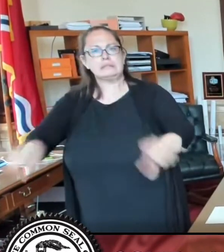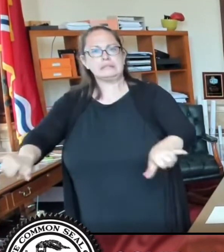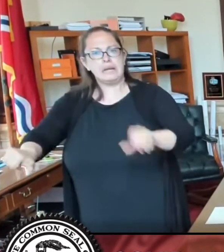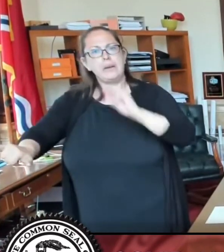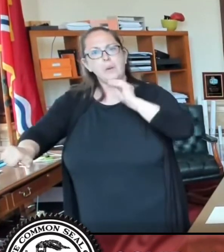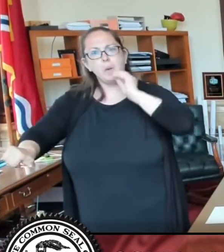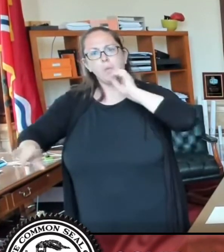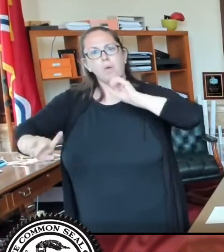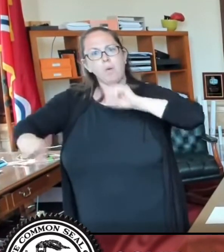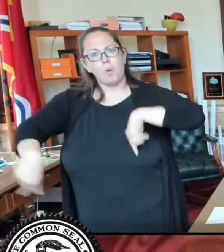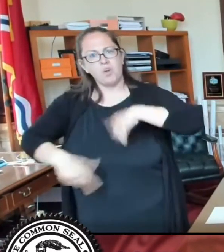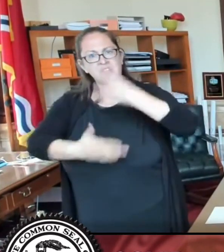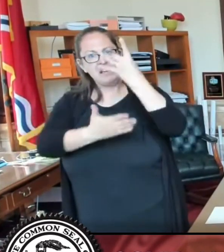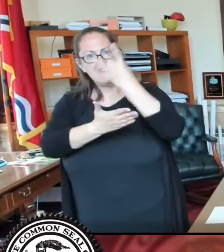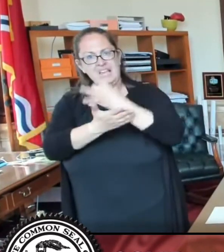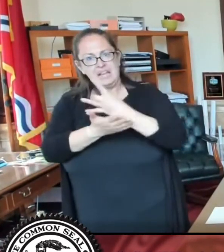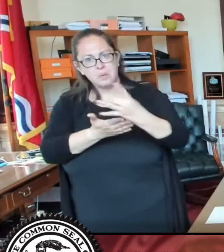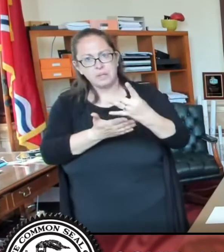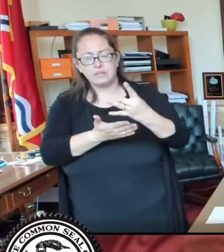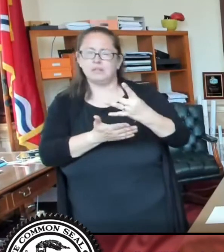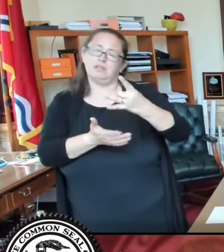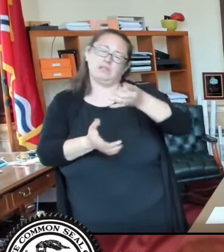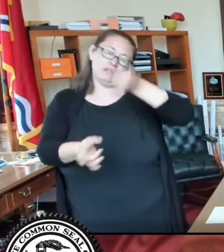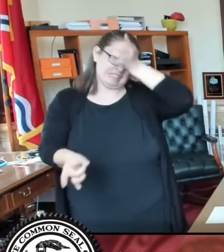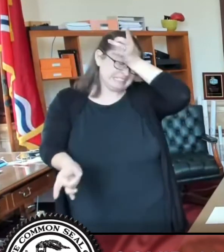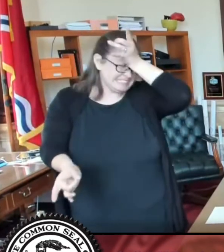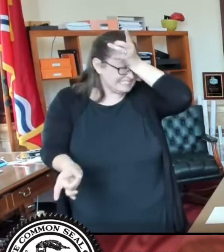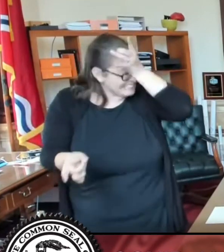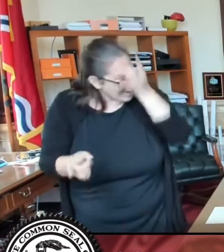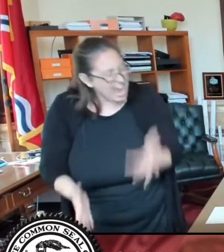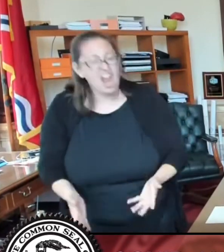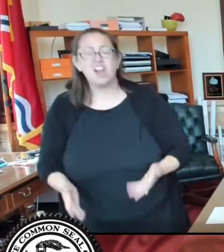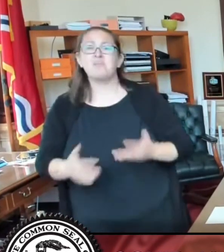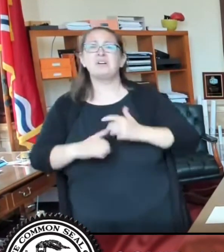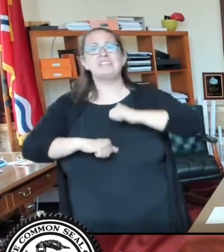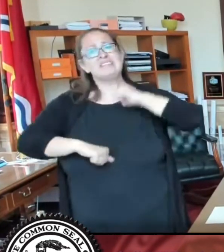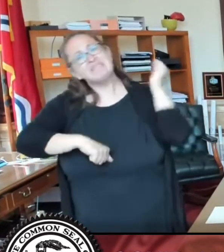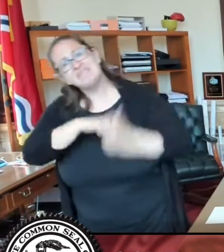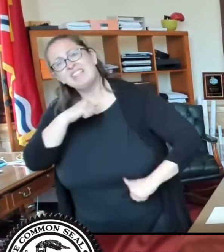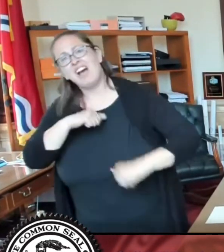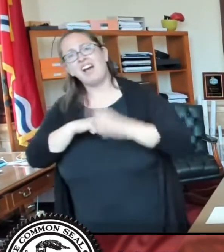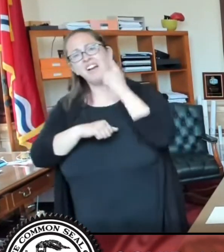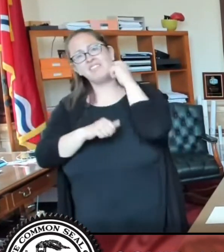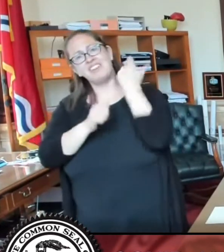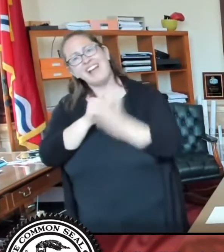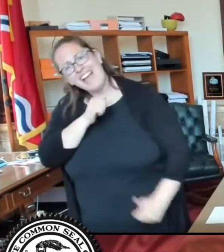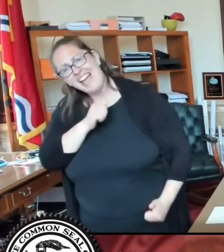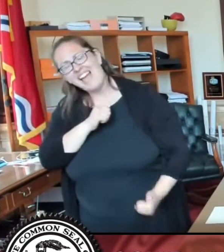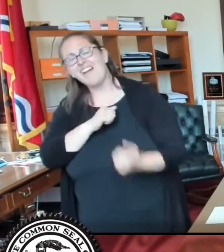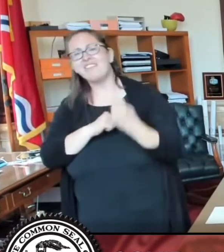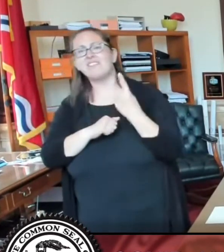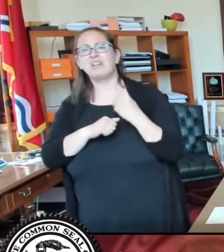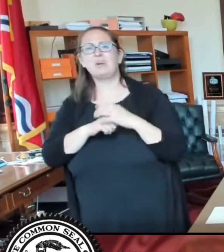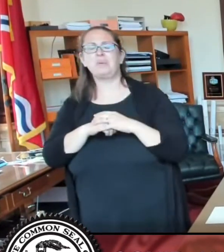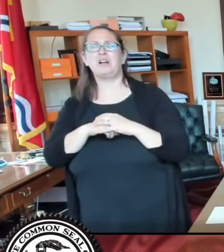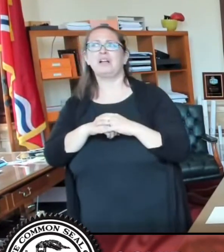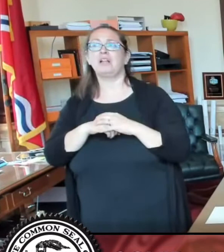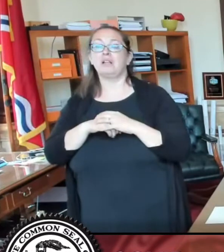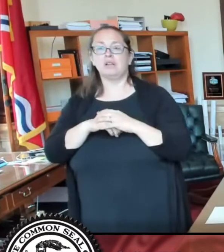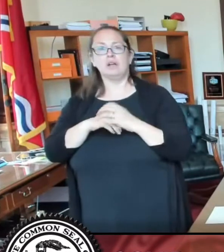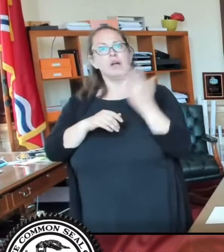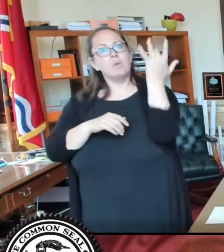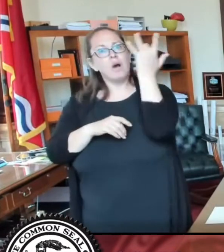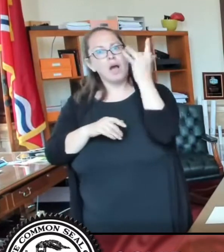place for 8 weeks. That was terrible. It was tough on everyone. in order to tamp